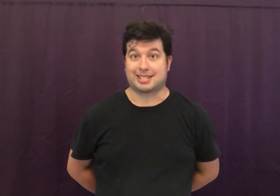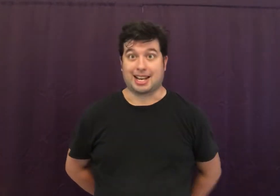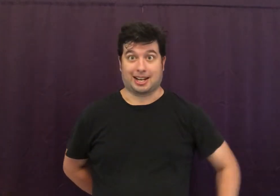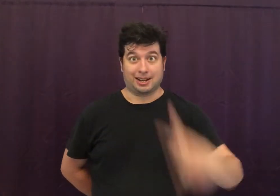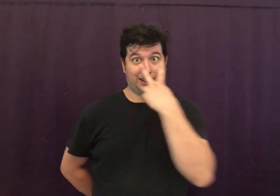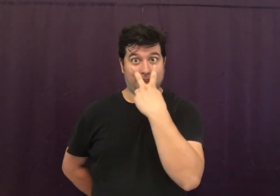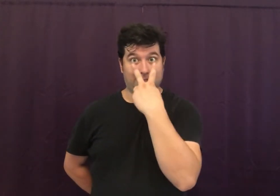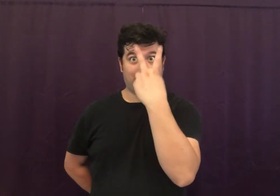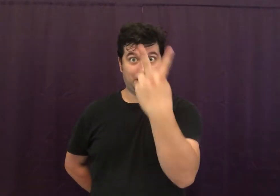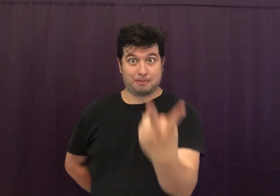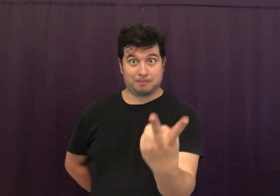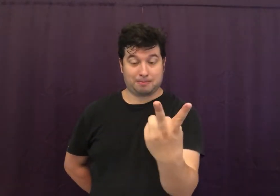Seen.